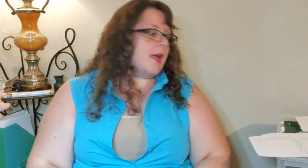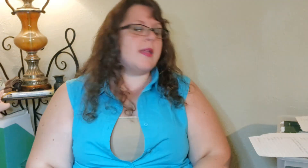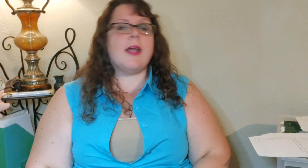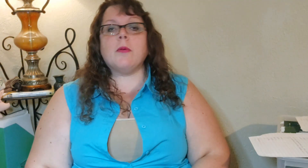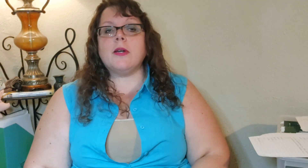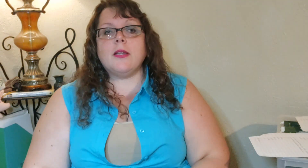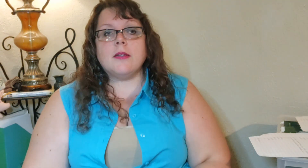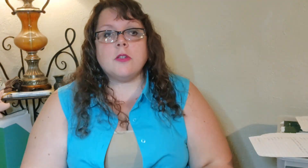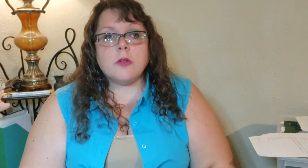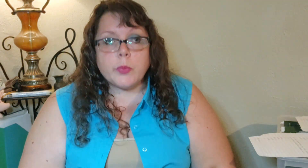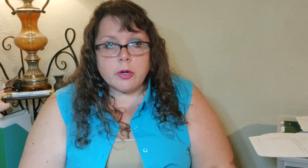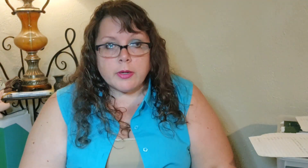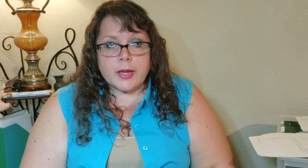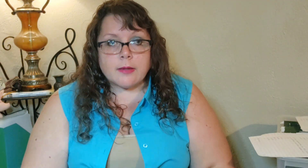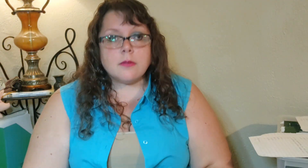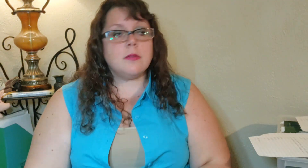And now we're going to do pronouns.